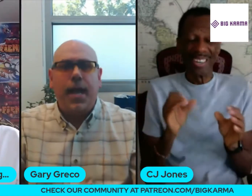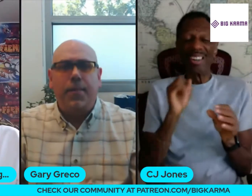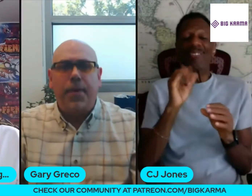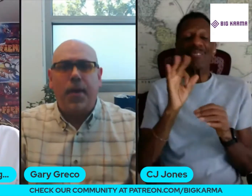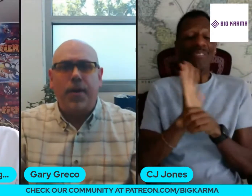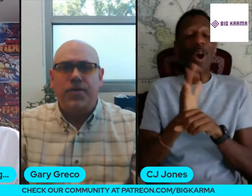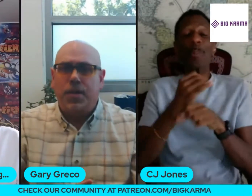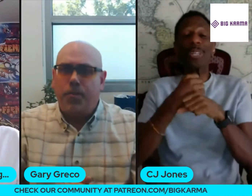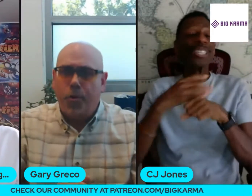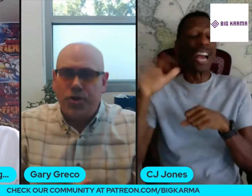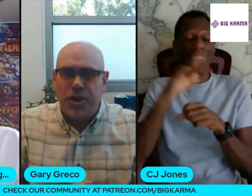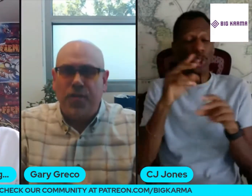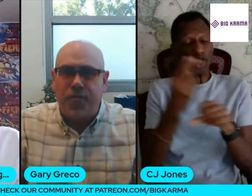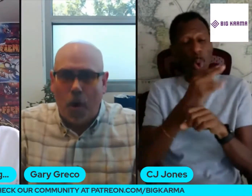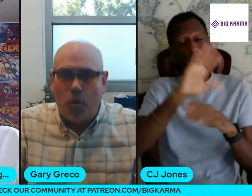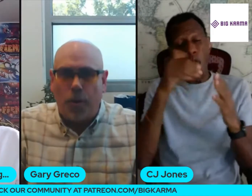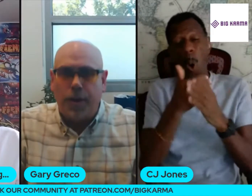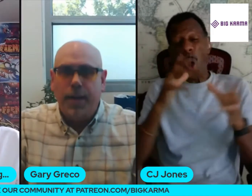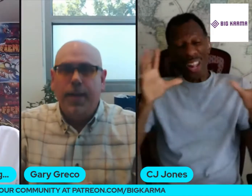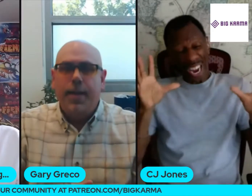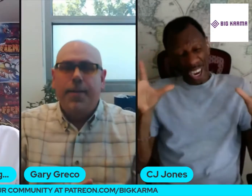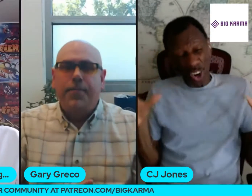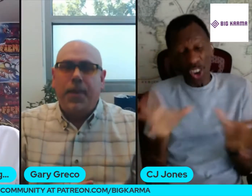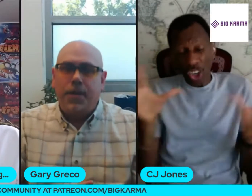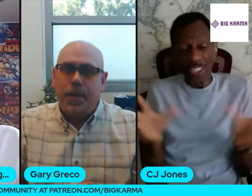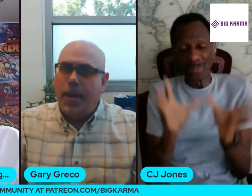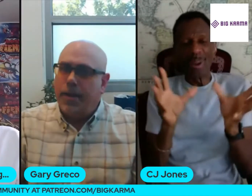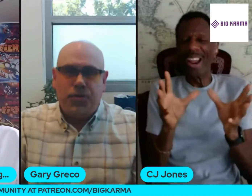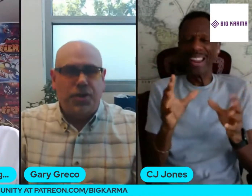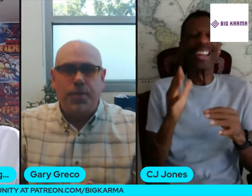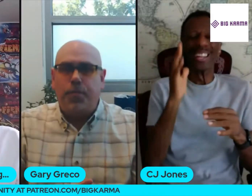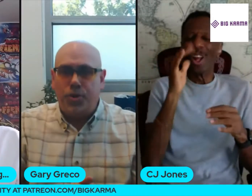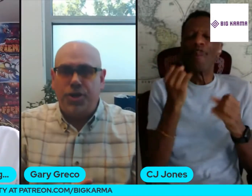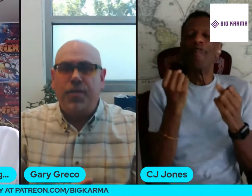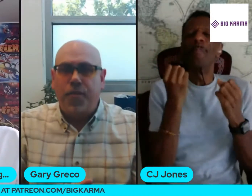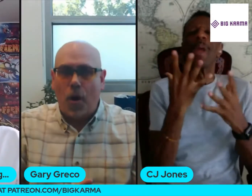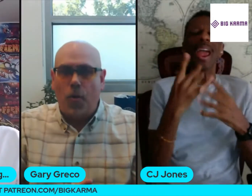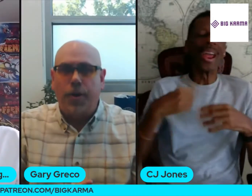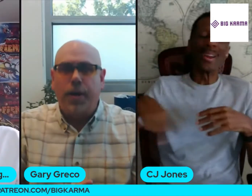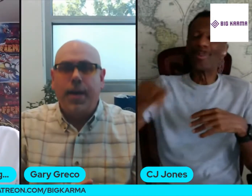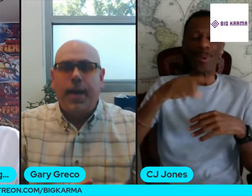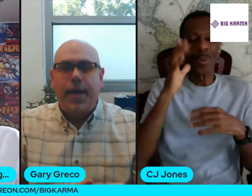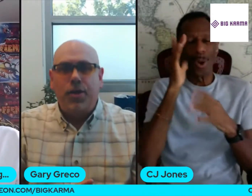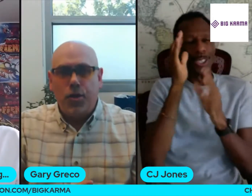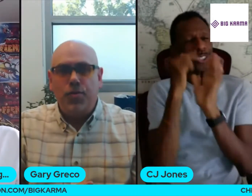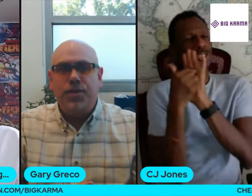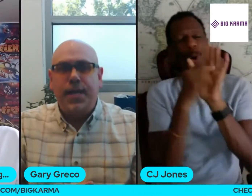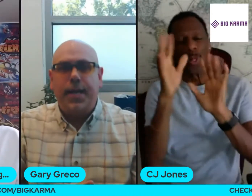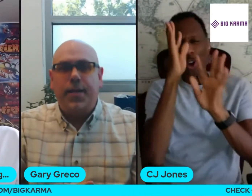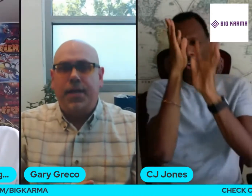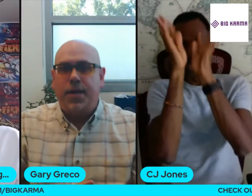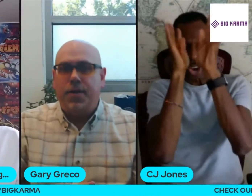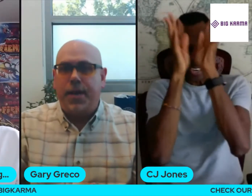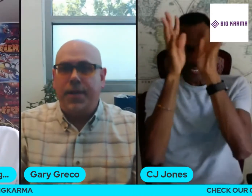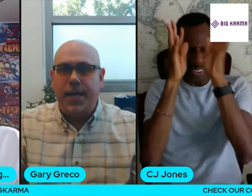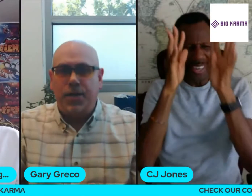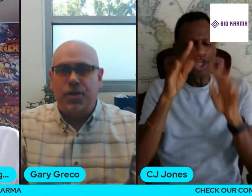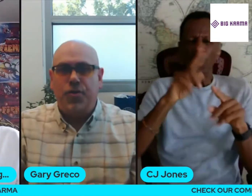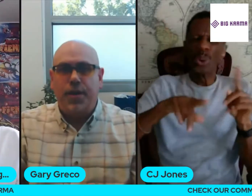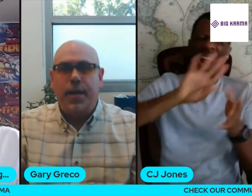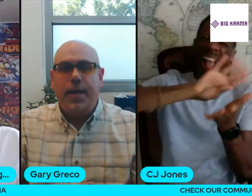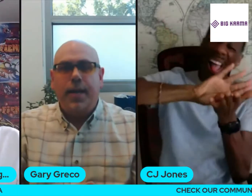stigmatisms and barriers and pushing forward. Just pushing forward and using the